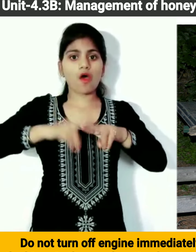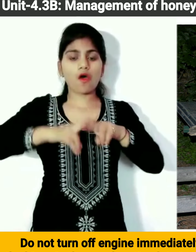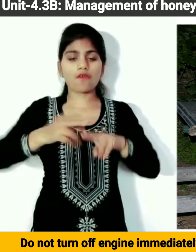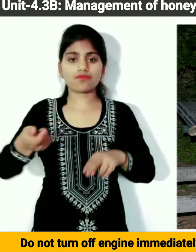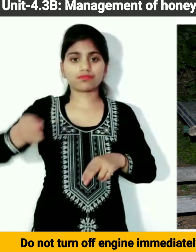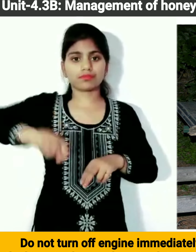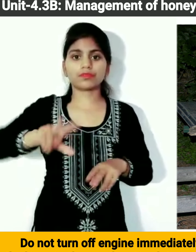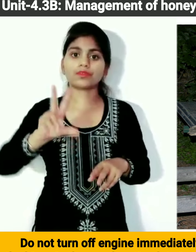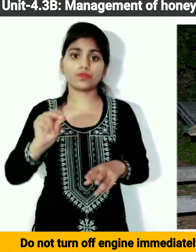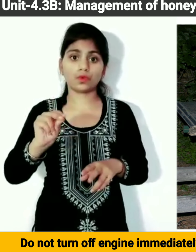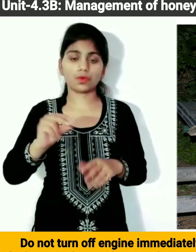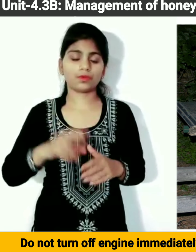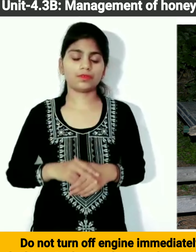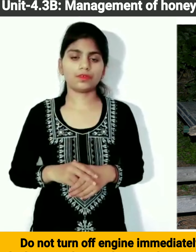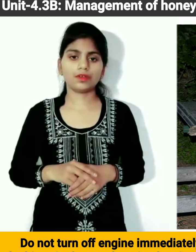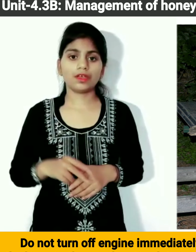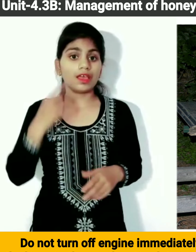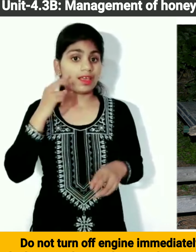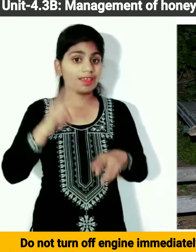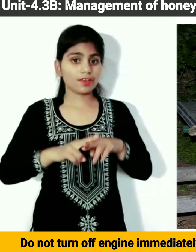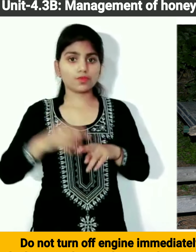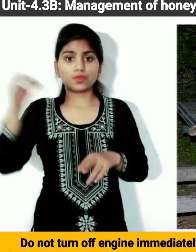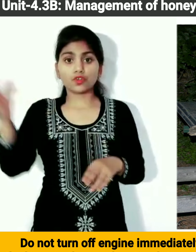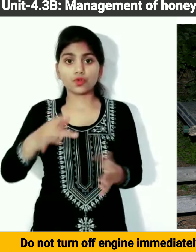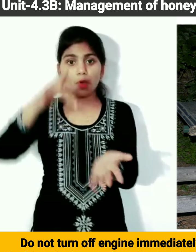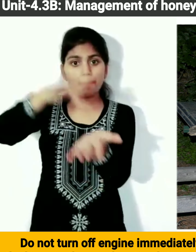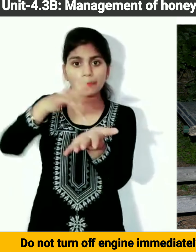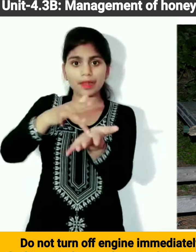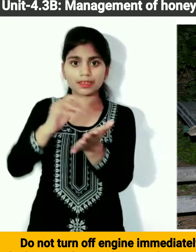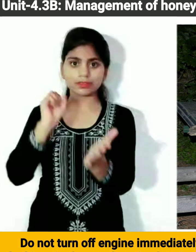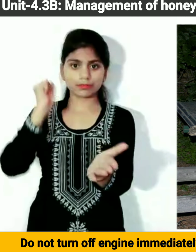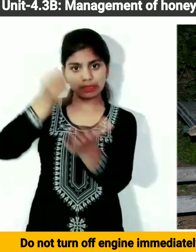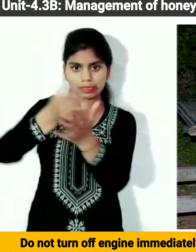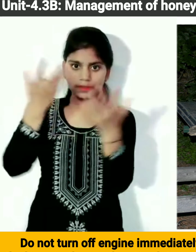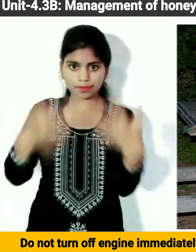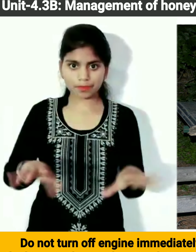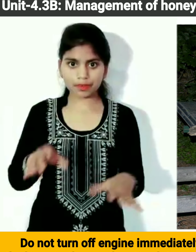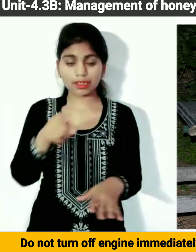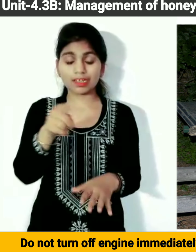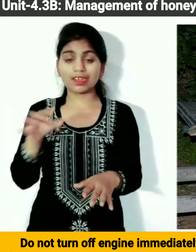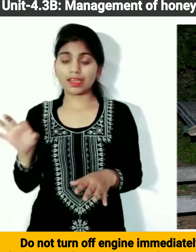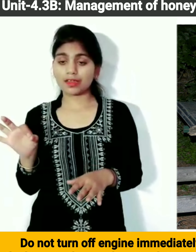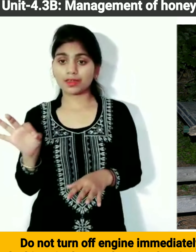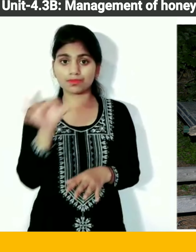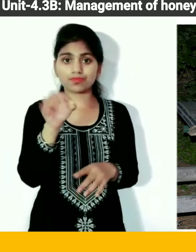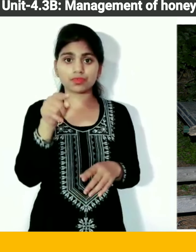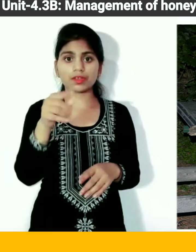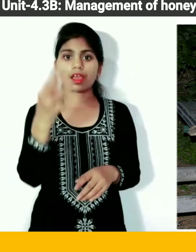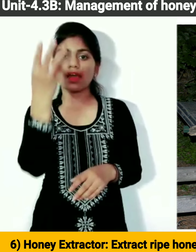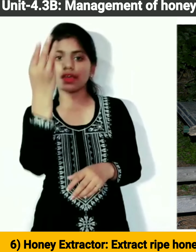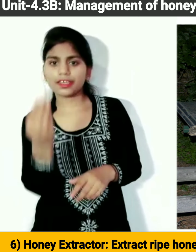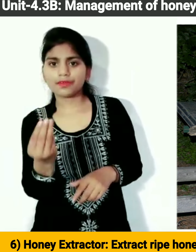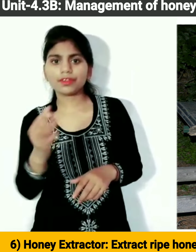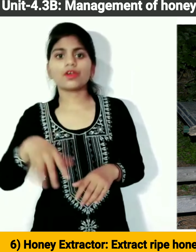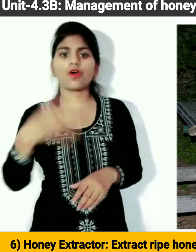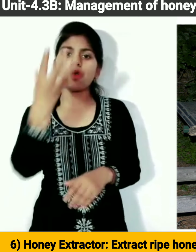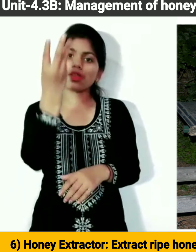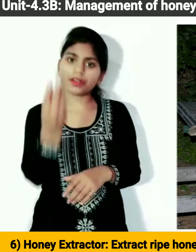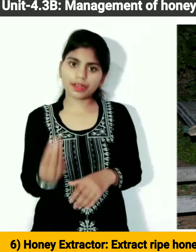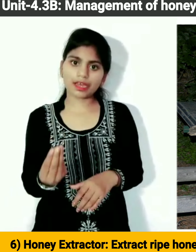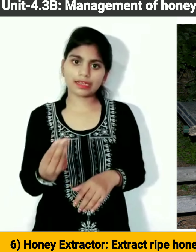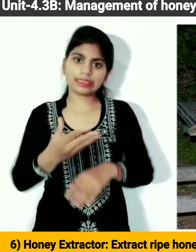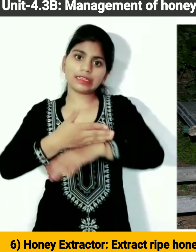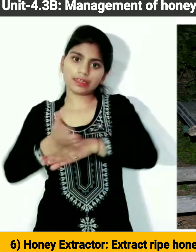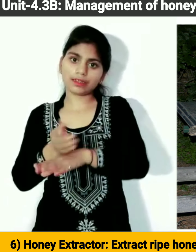new location late in the evening or at night and open the entrances of the beehives.